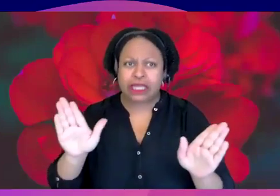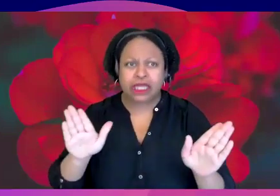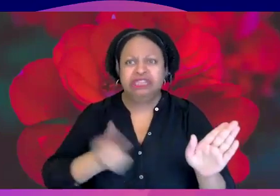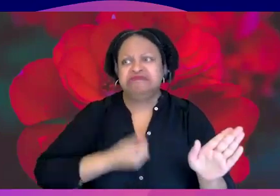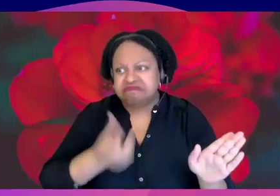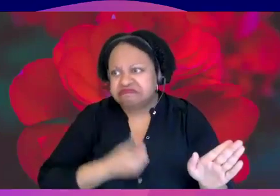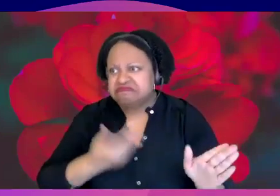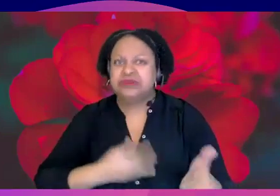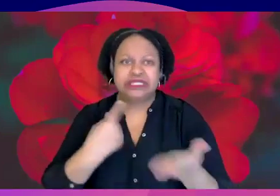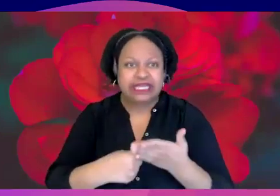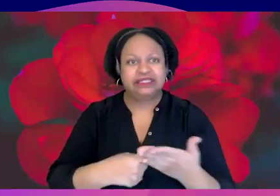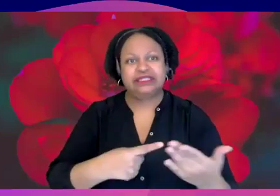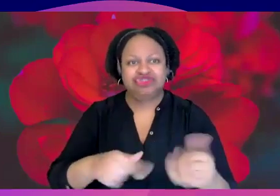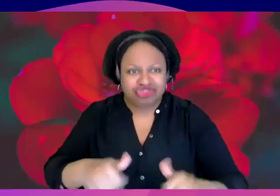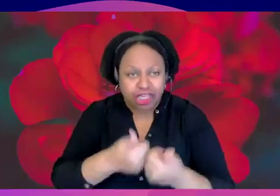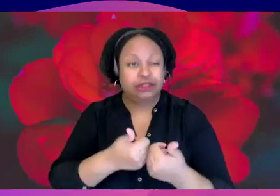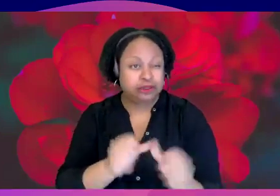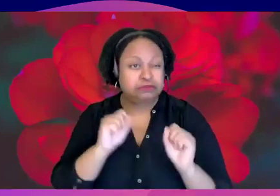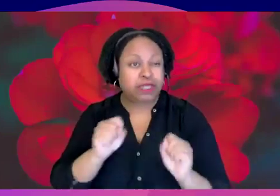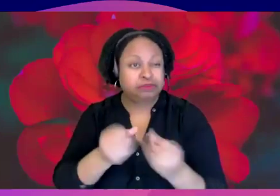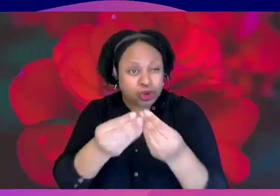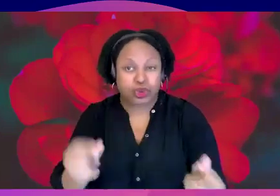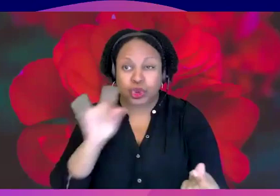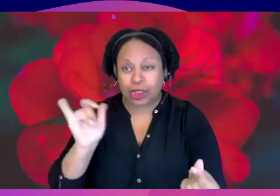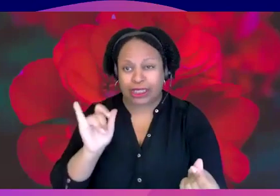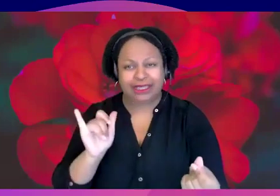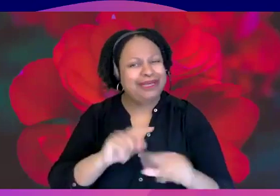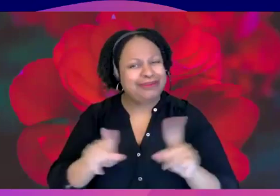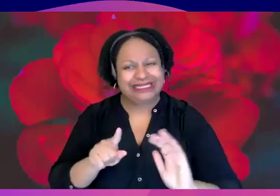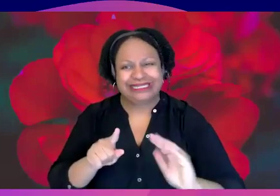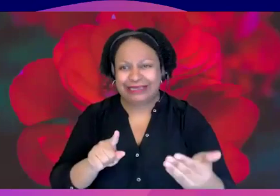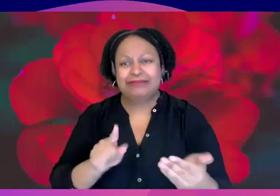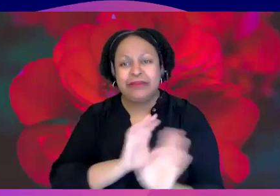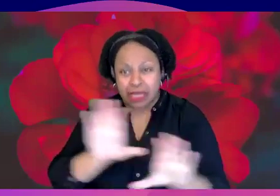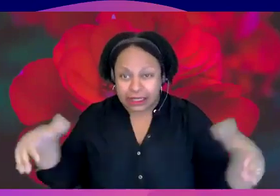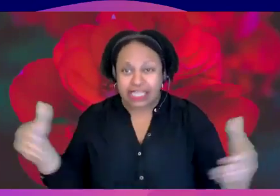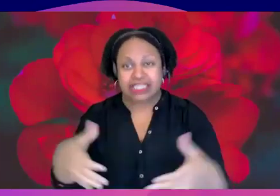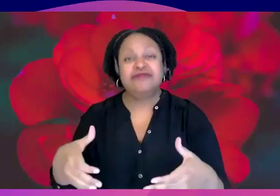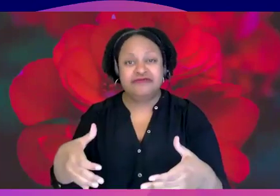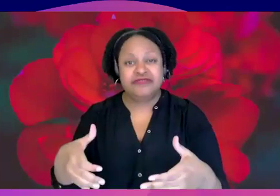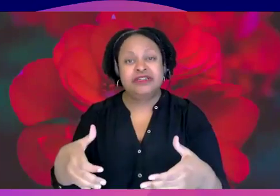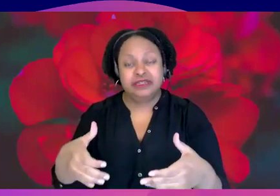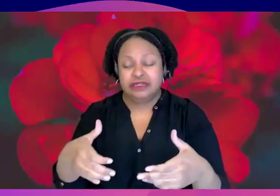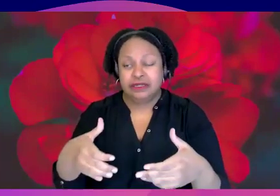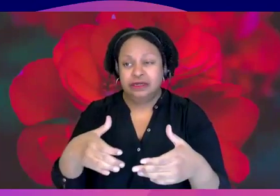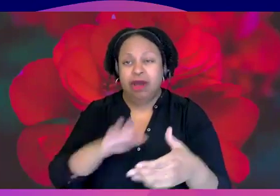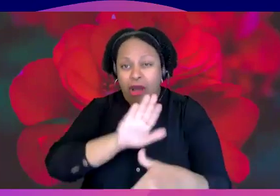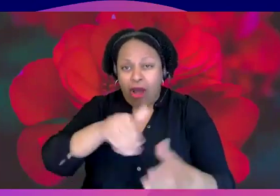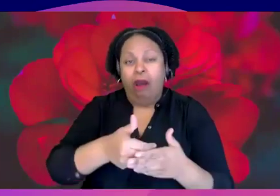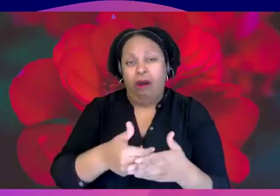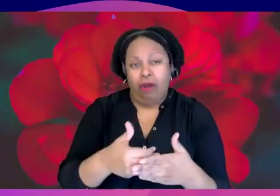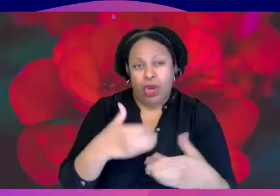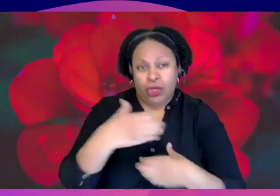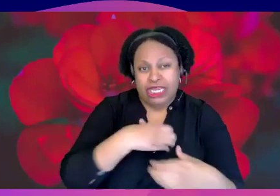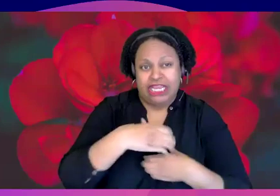challenges and the potential solutions. There seems to be this collective rising of grievances alongside collective